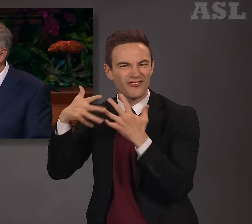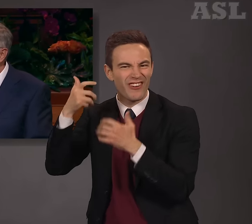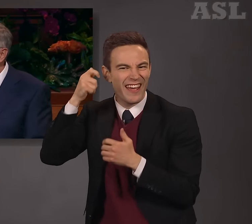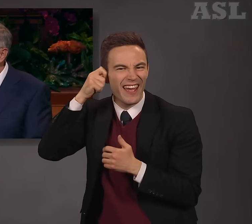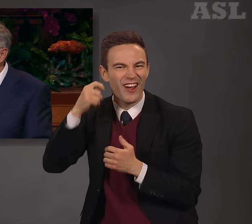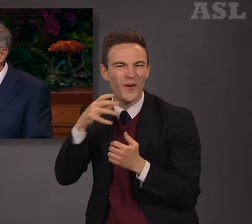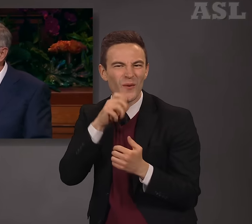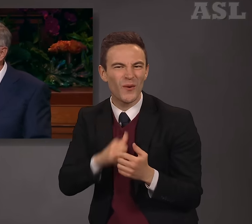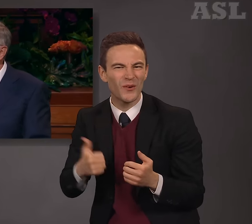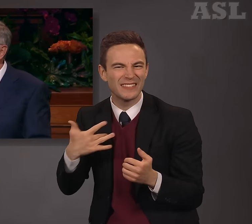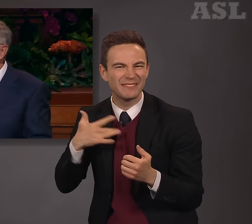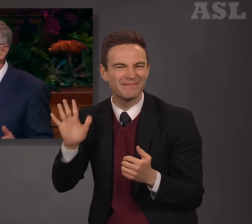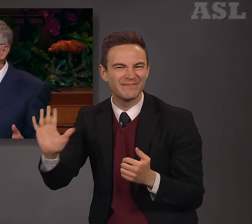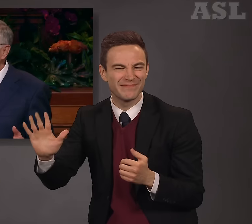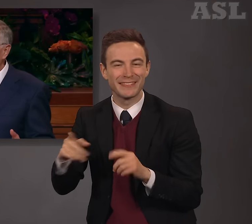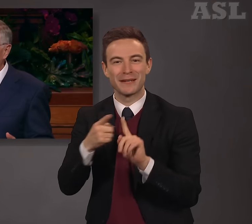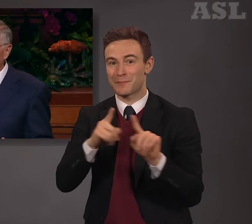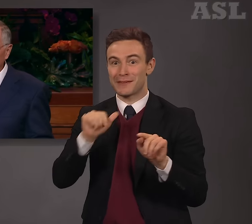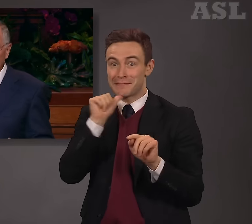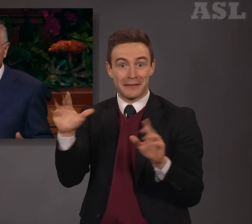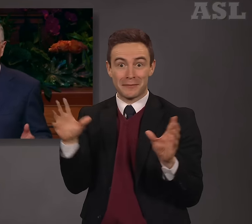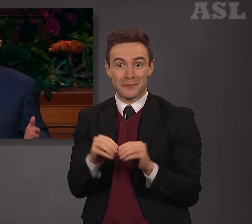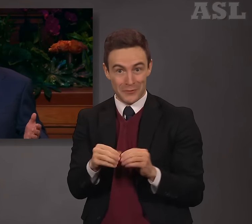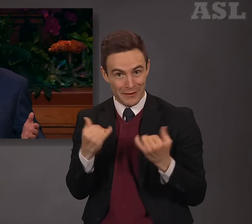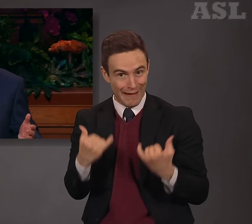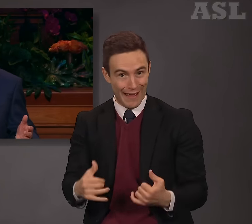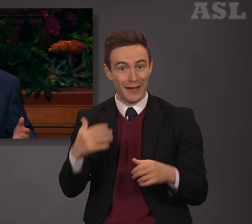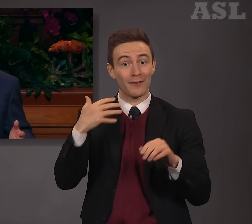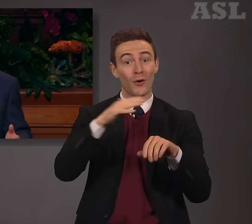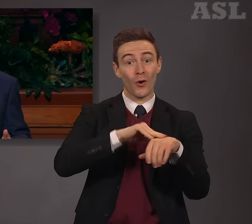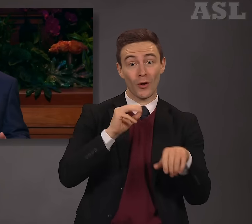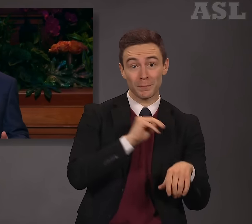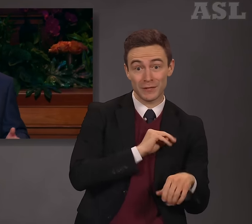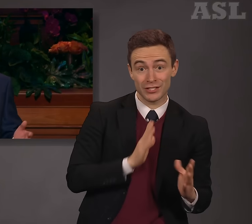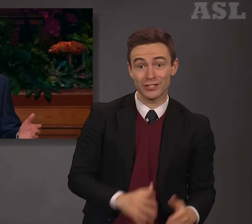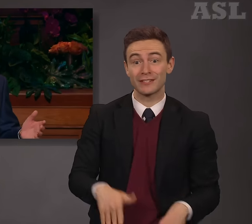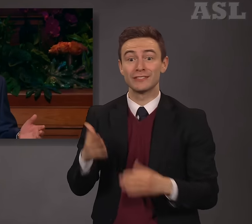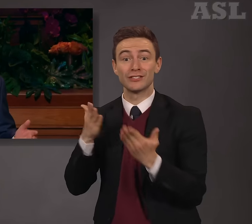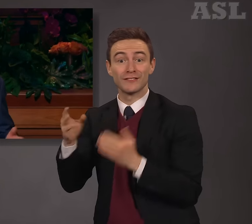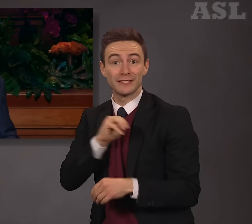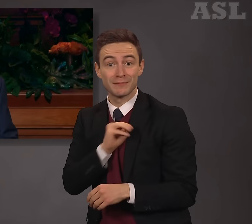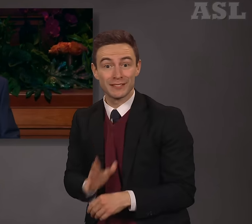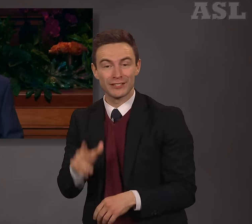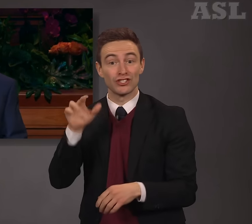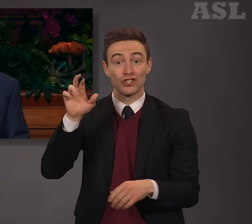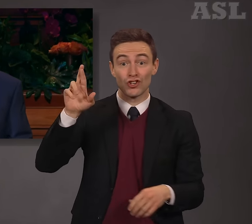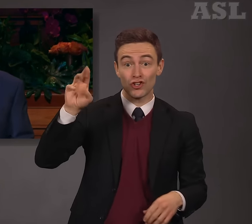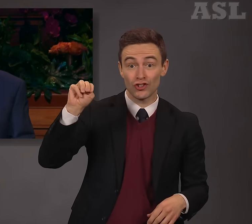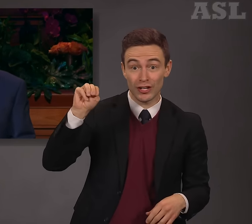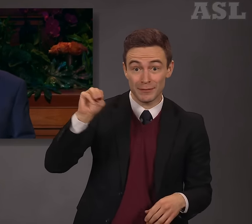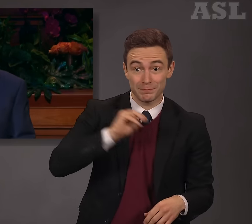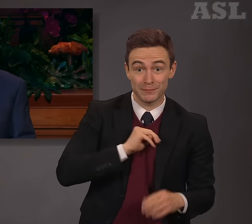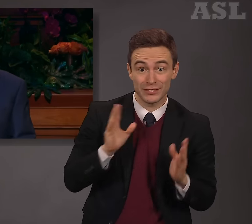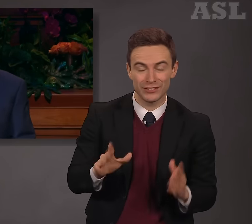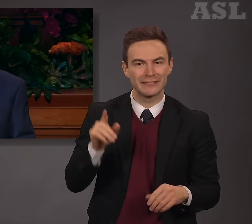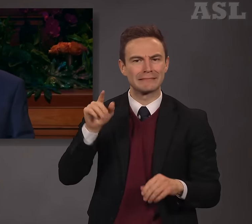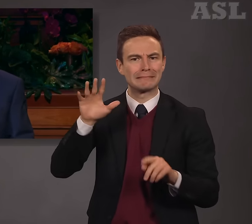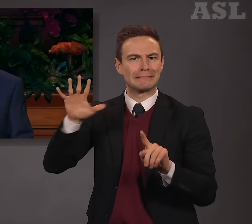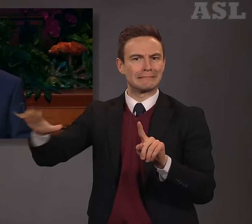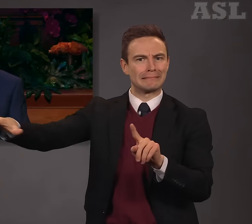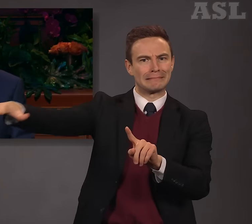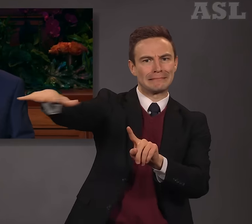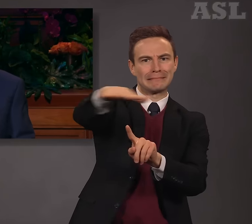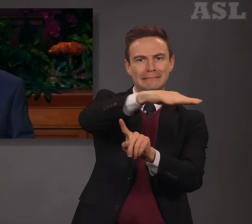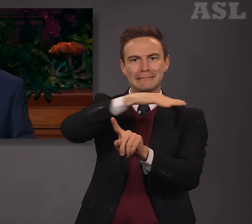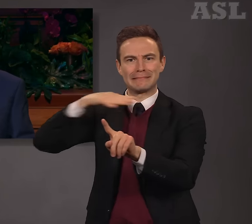anymore. Called missionaries, service missionaries, and return missionaries are around every